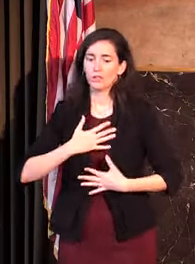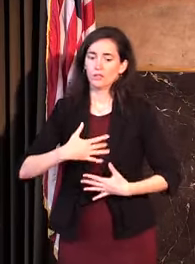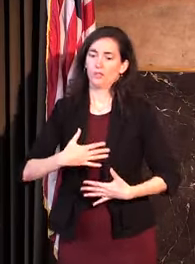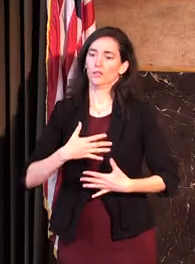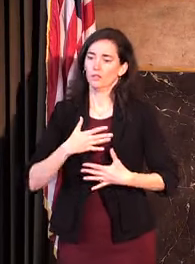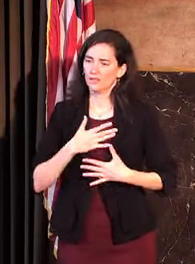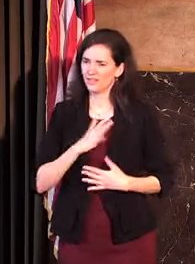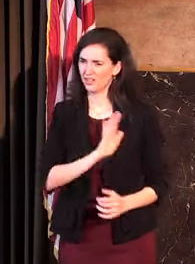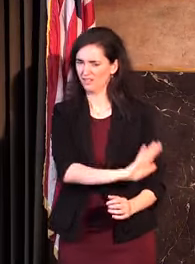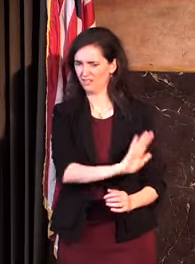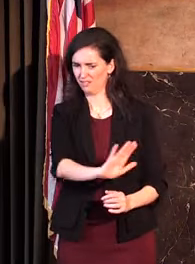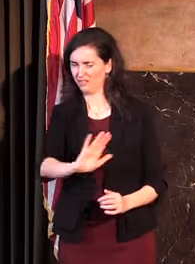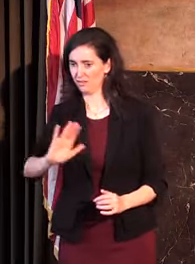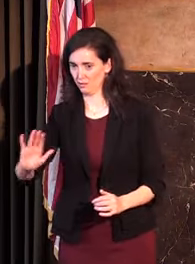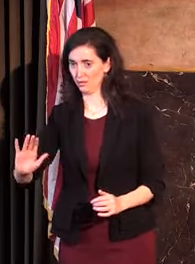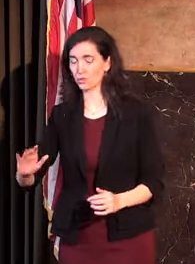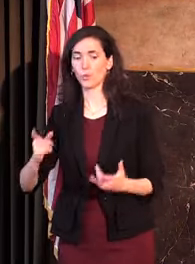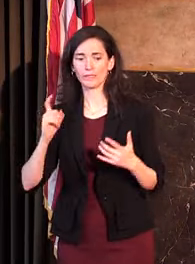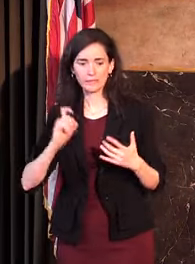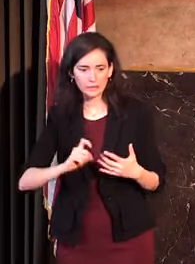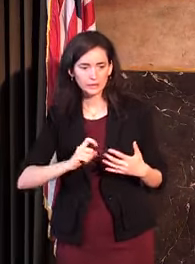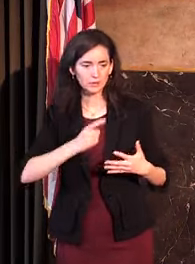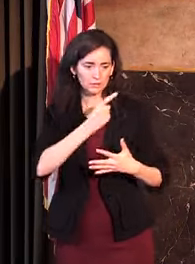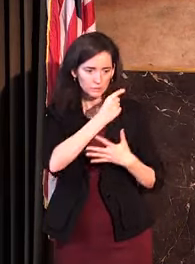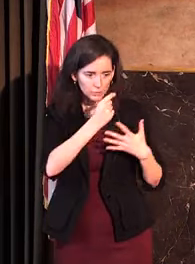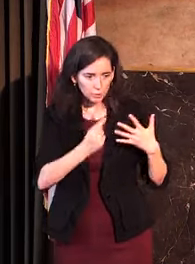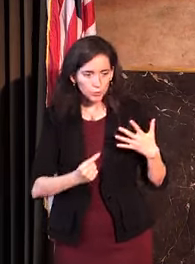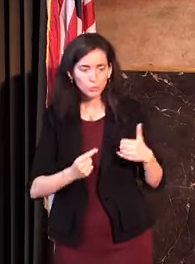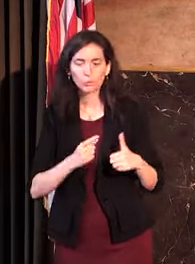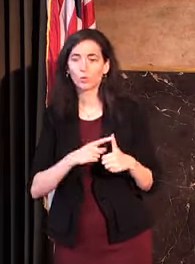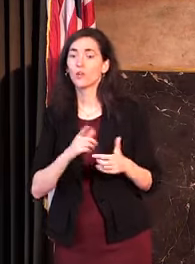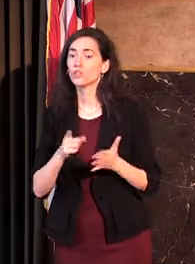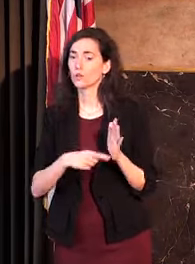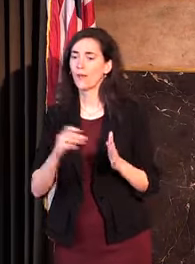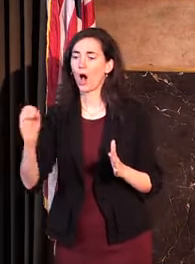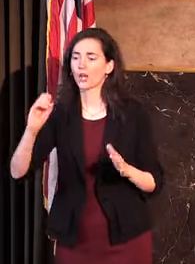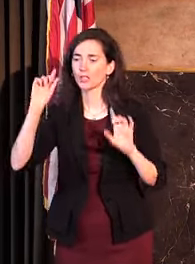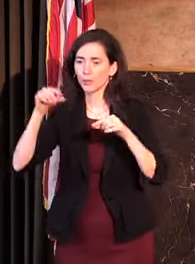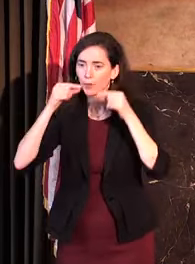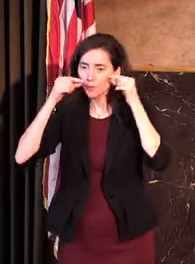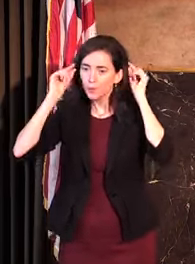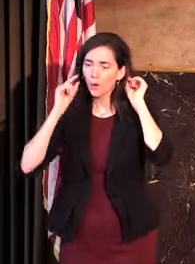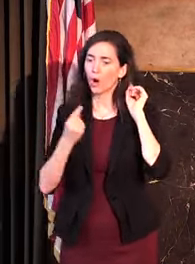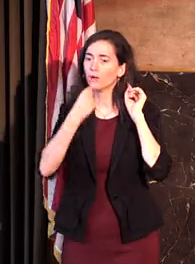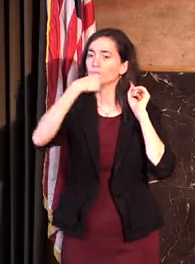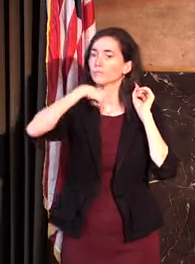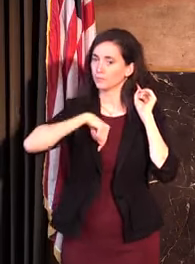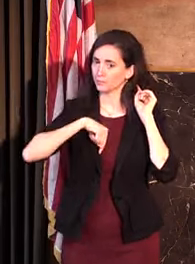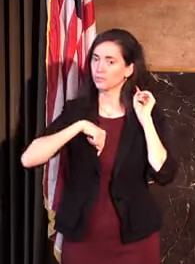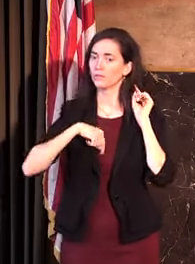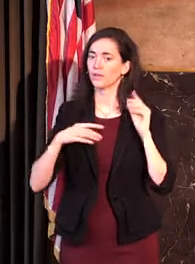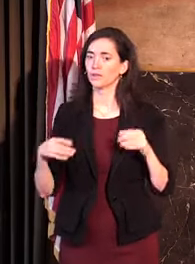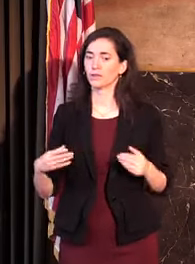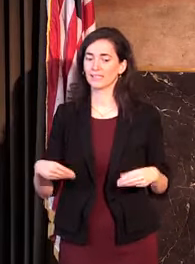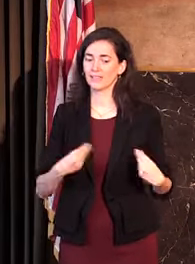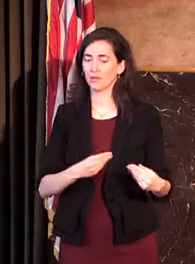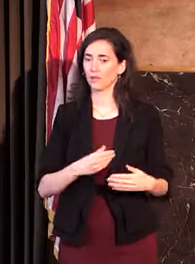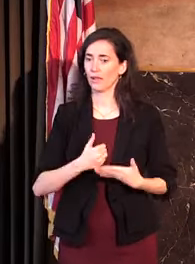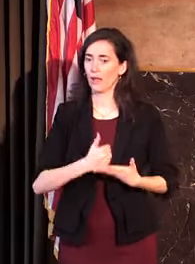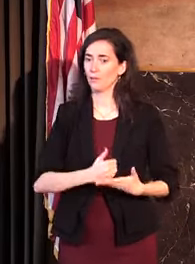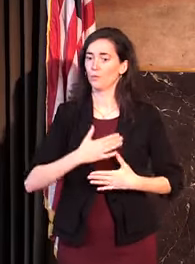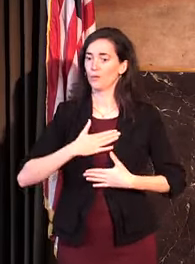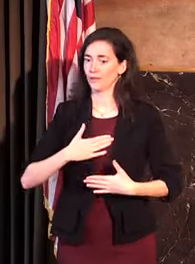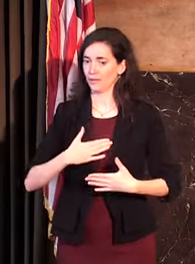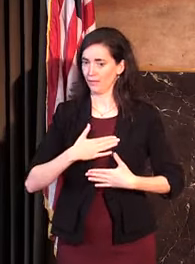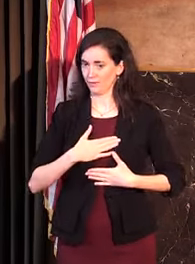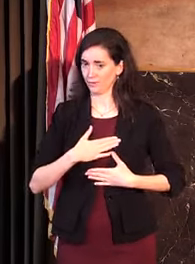required treatment, including supplemental oxygen to support their breathing. And for a person who